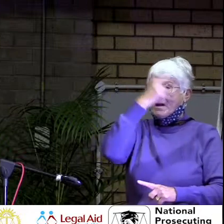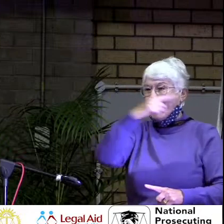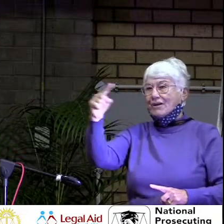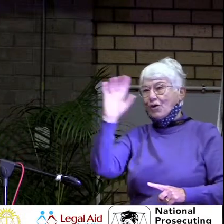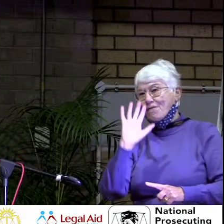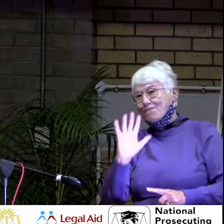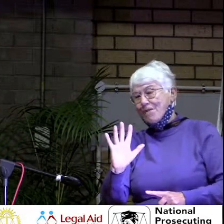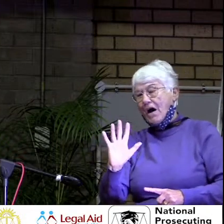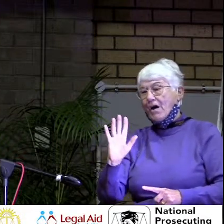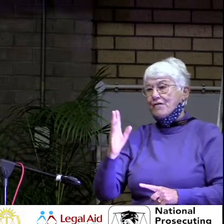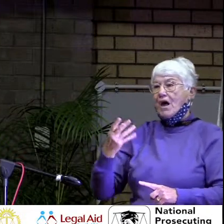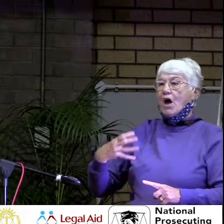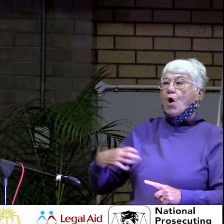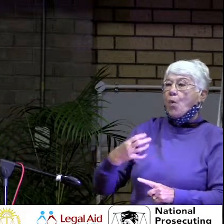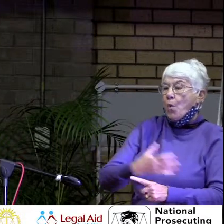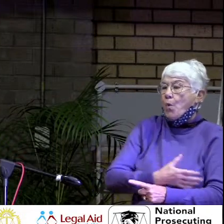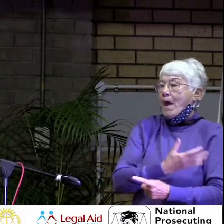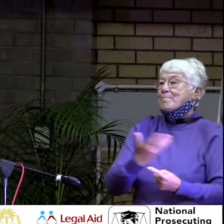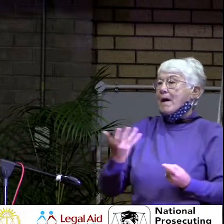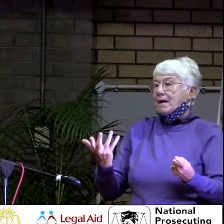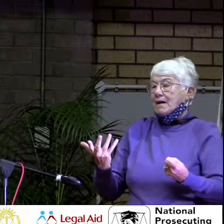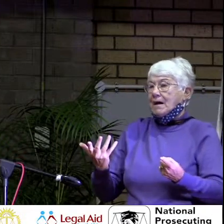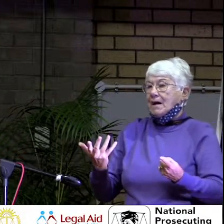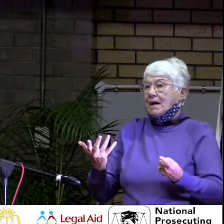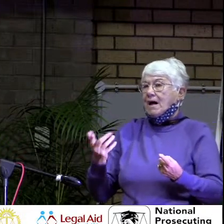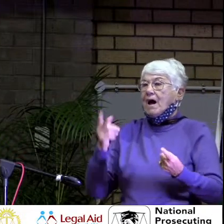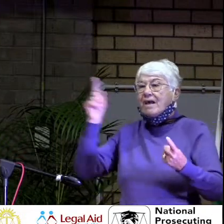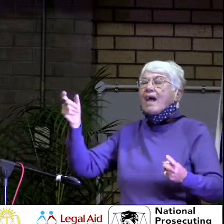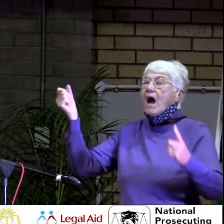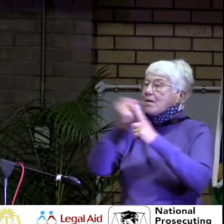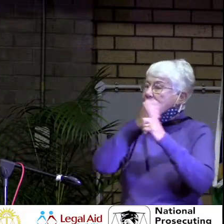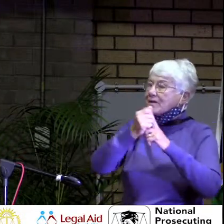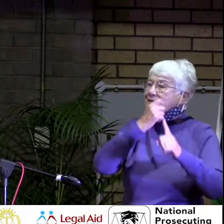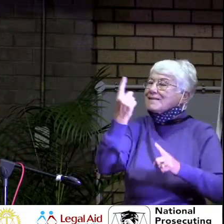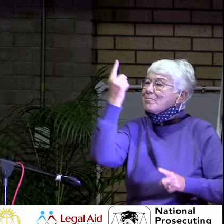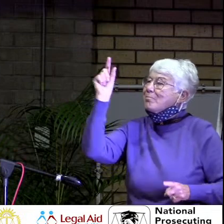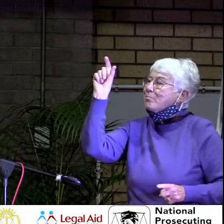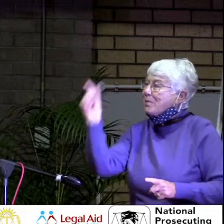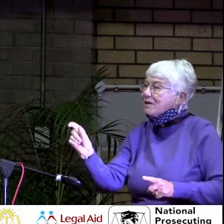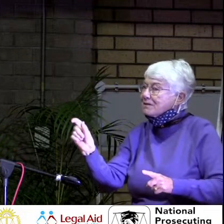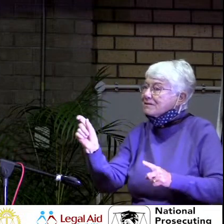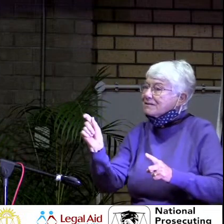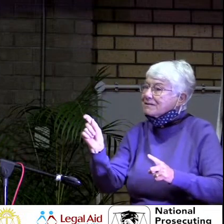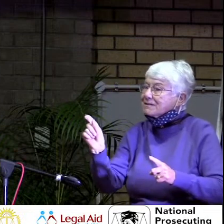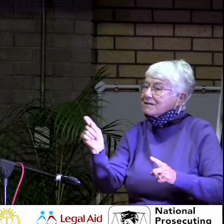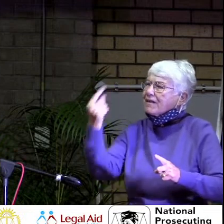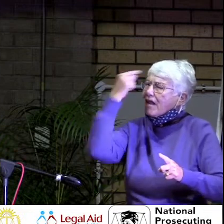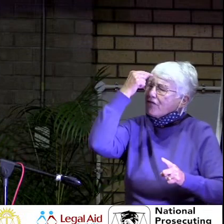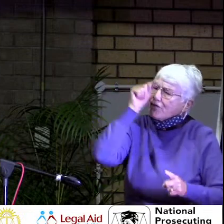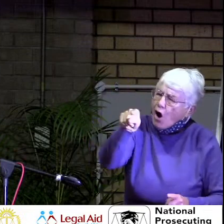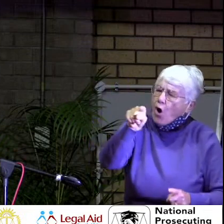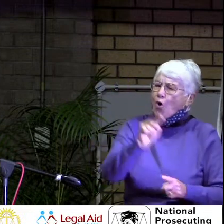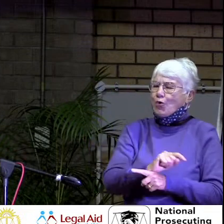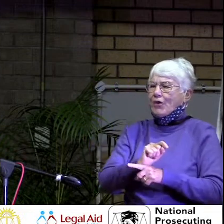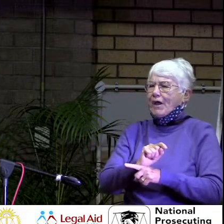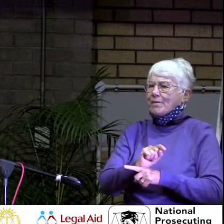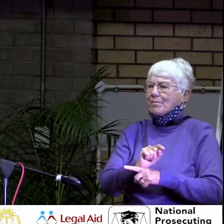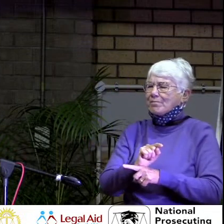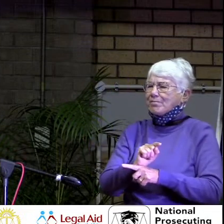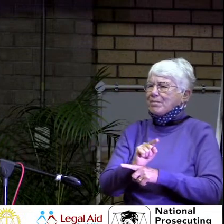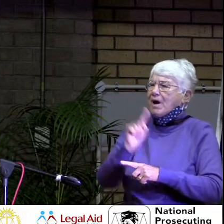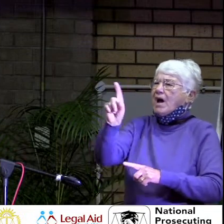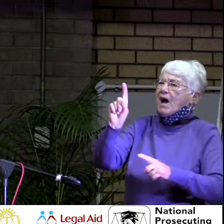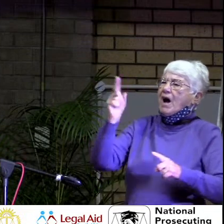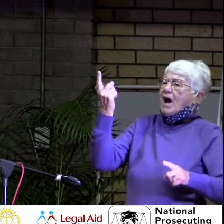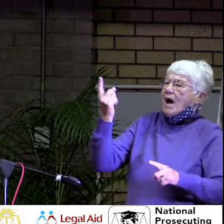assaults against women are committed by someone close to them, such as a friend or an acquaintance, a spouse or an intimate